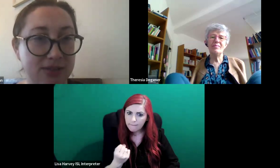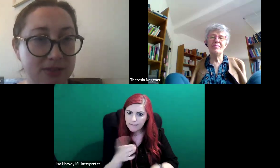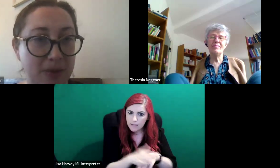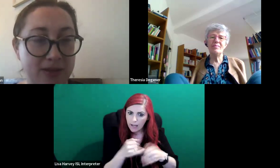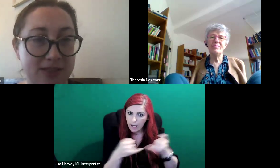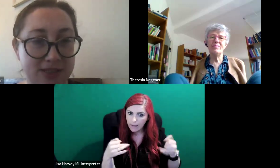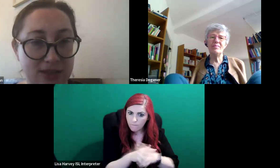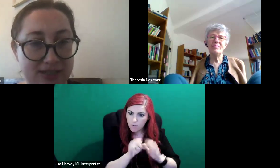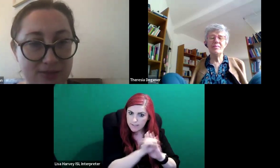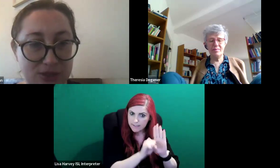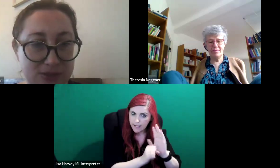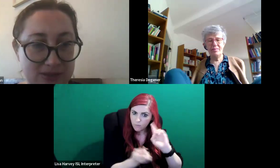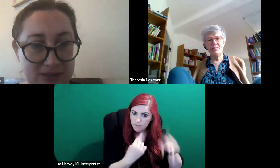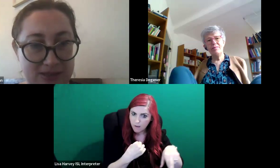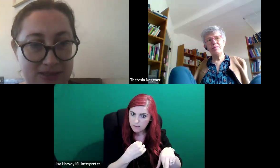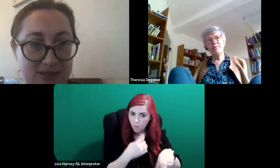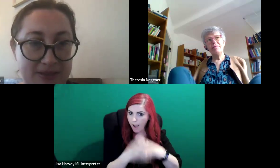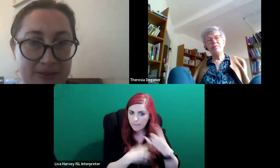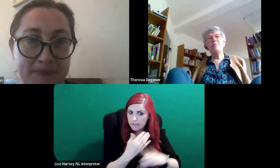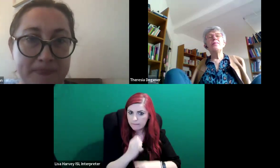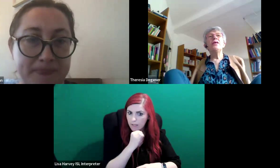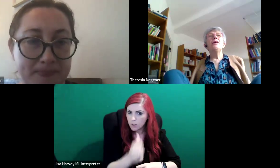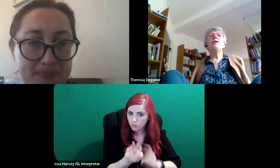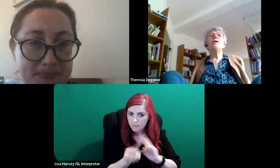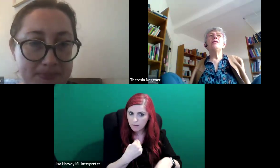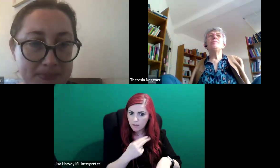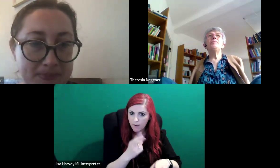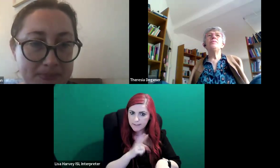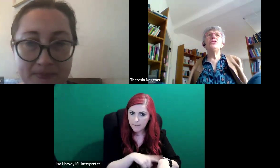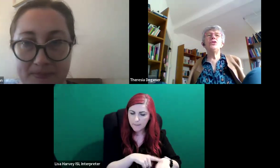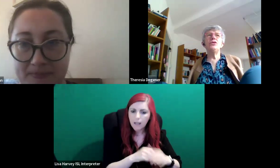for the state to respond to the list of issues.